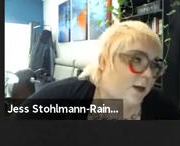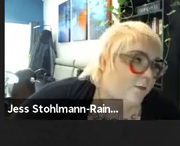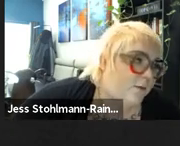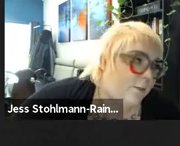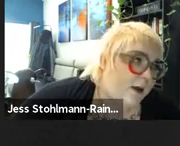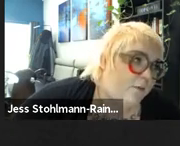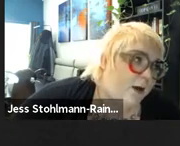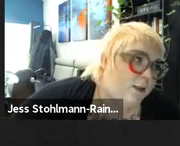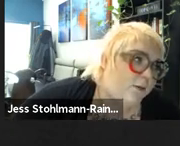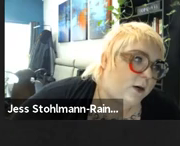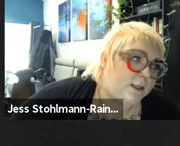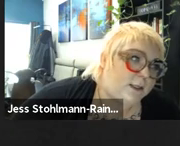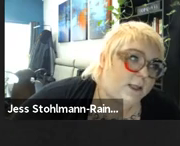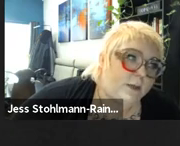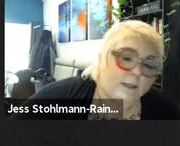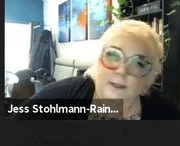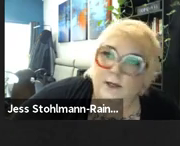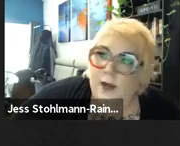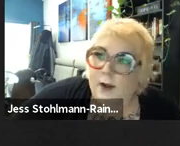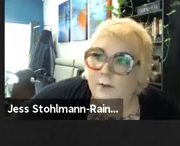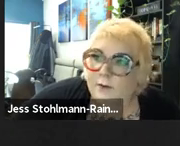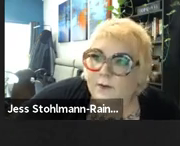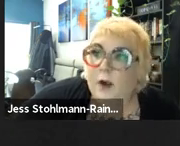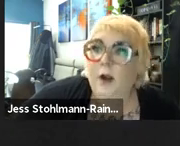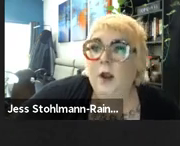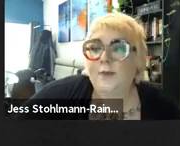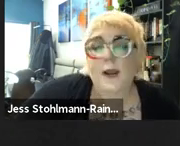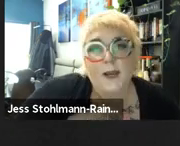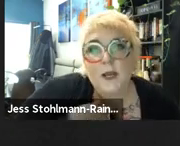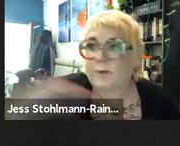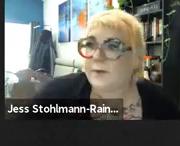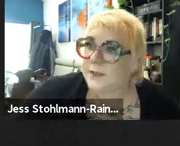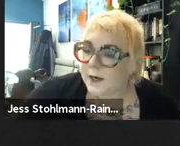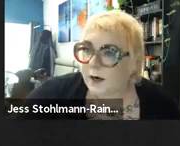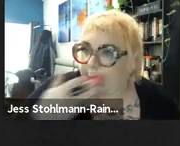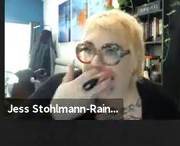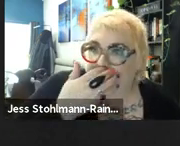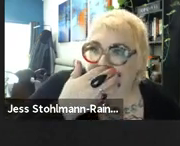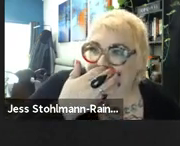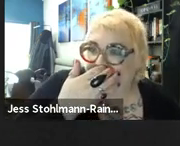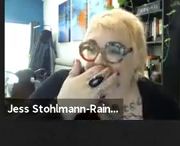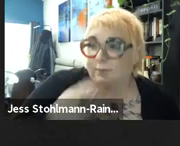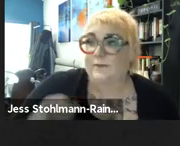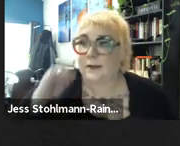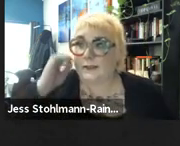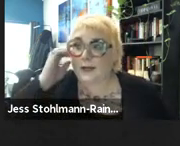that's this is kind of one of the pitfalls of our crisis stabilization unit i would prefer that any intervention in our um crisis system be voluntary